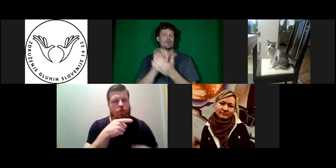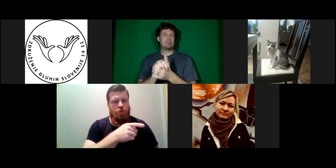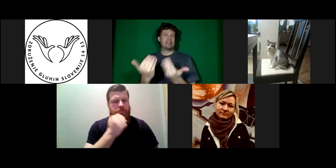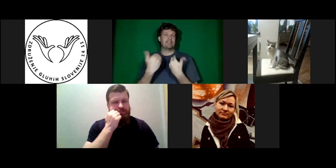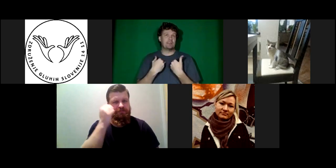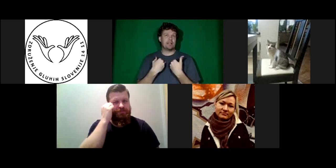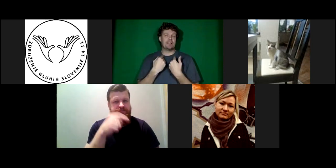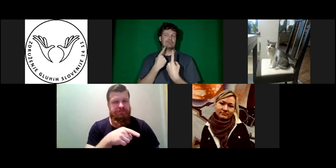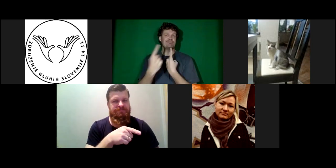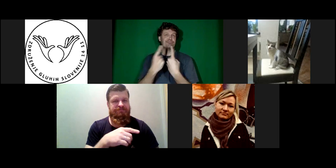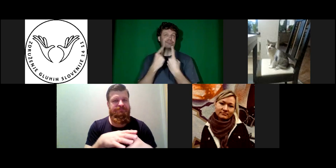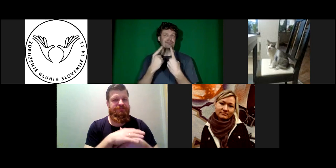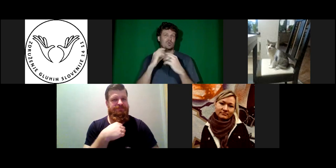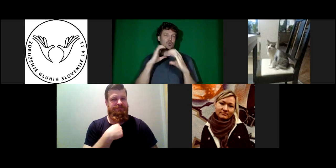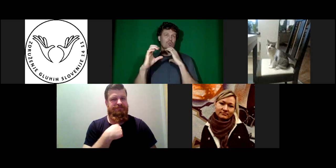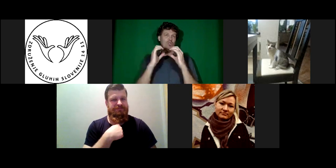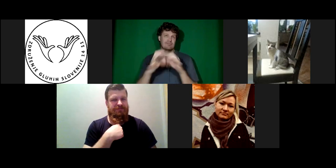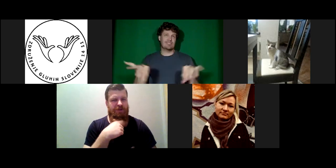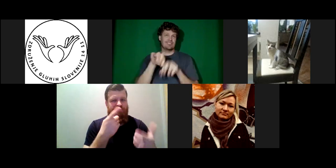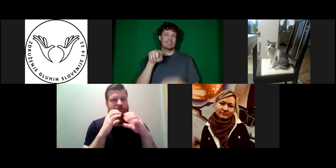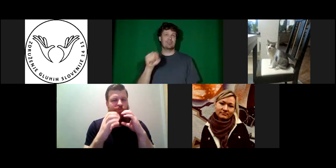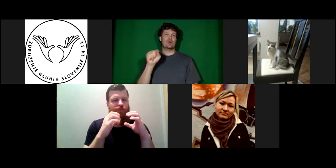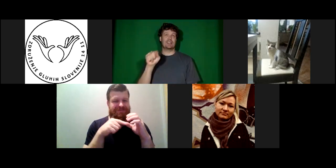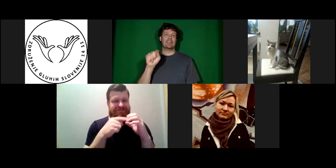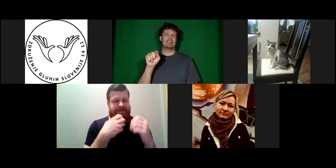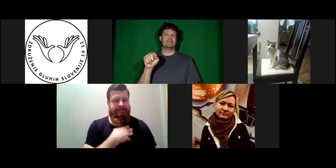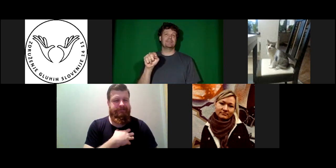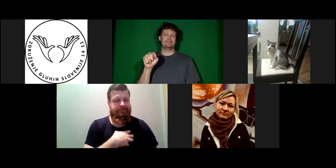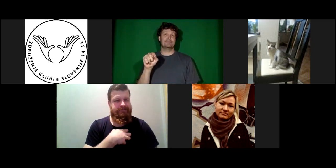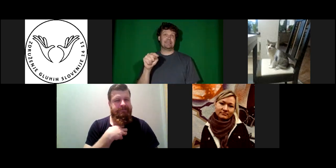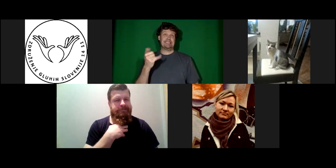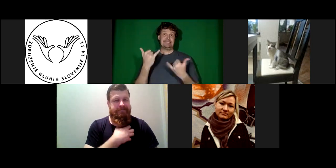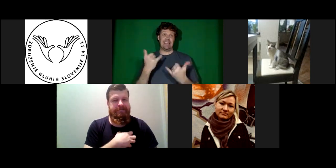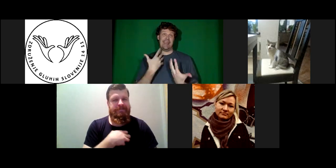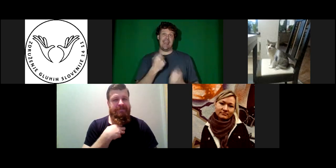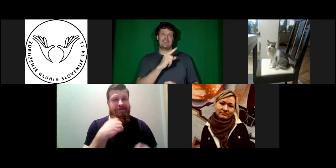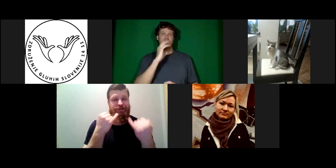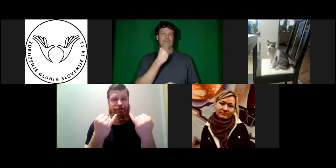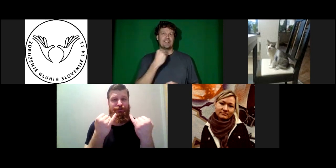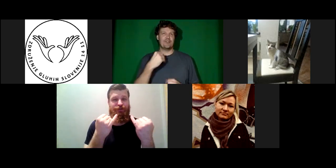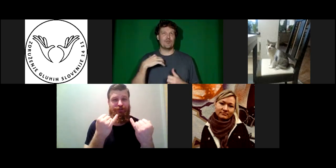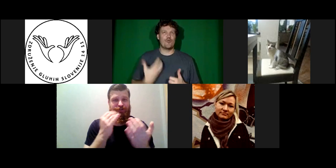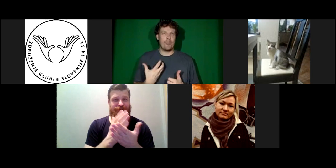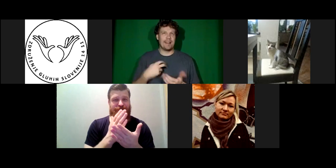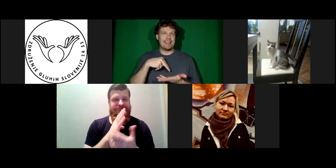really tried to communicate with me. She really believed in me. I'm very grateful for that. And she made an effort to